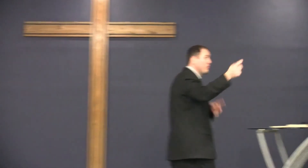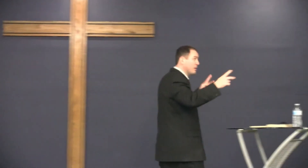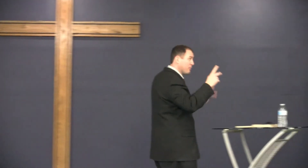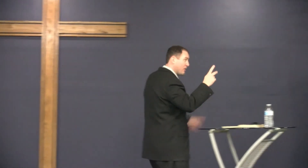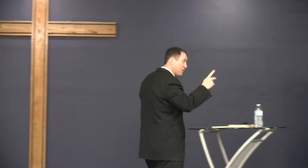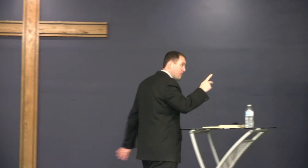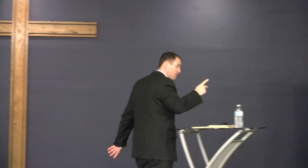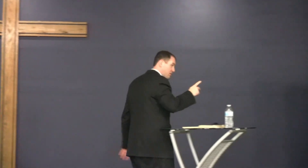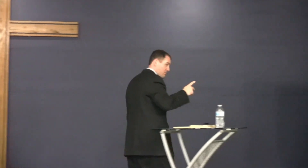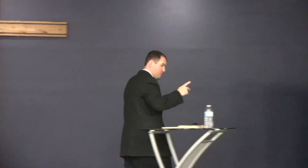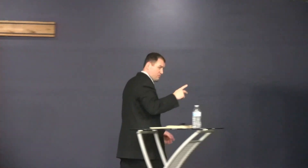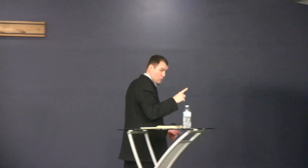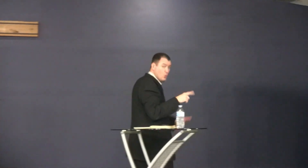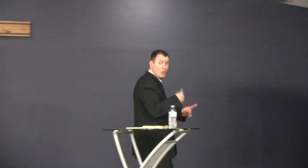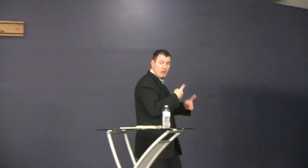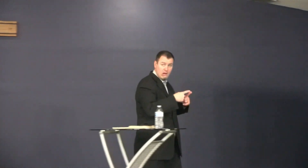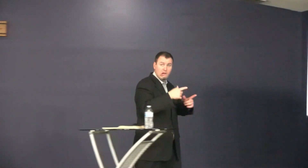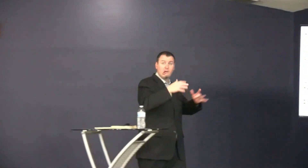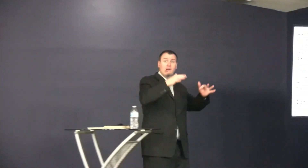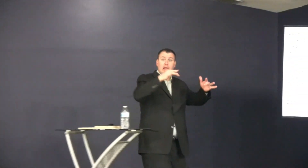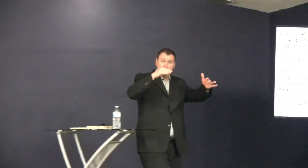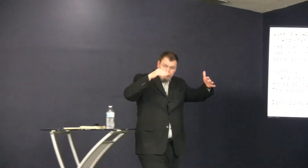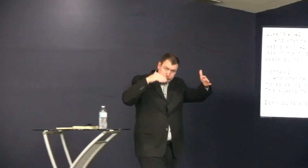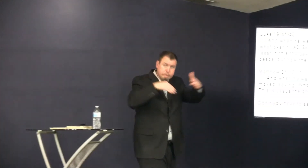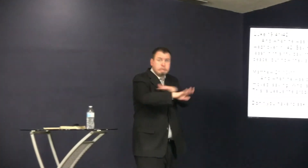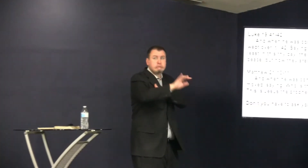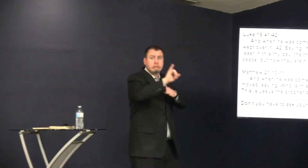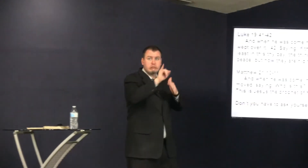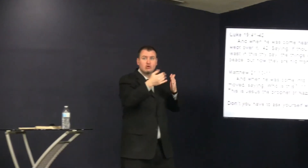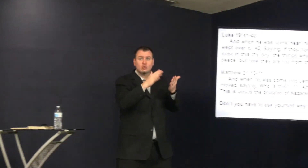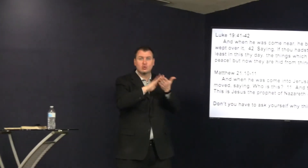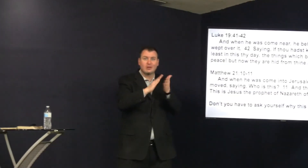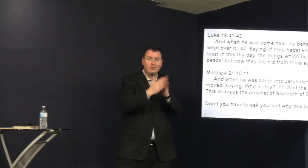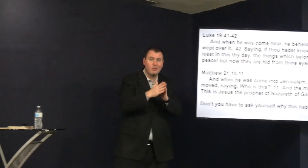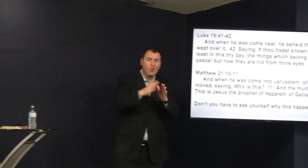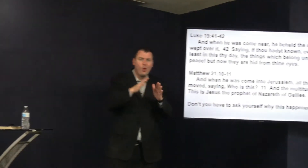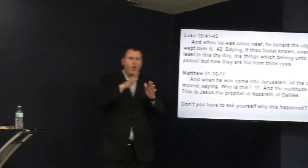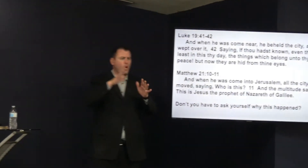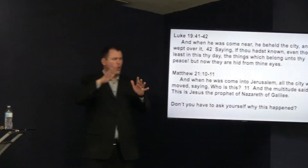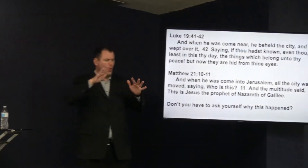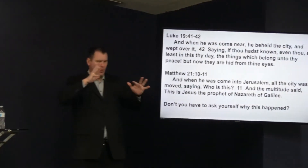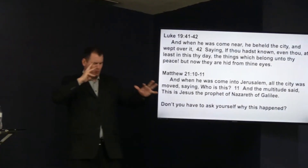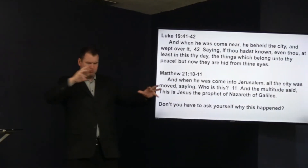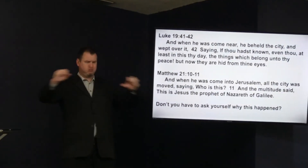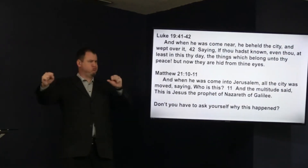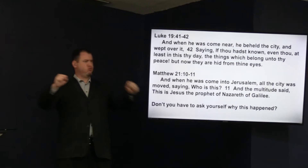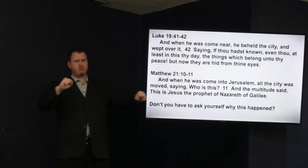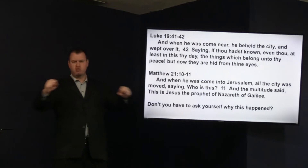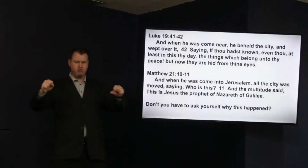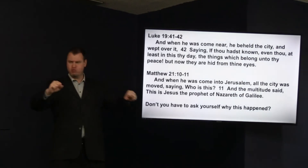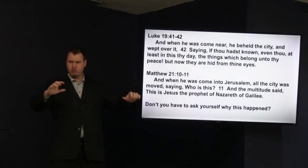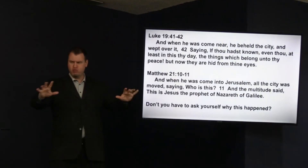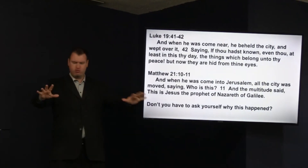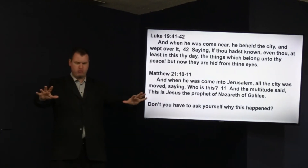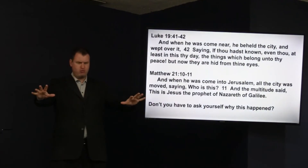It's interesting also, the other people, as they entered into Jerusalem, and